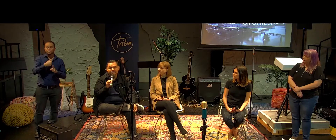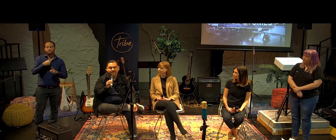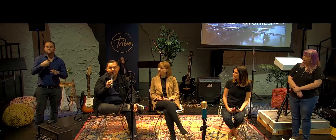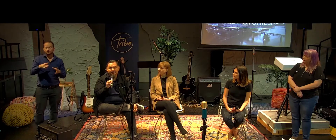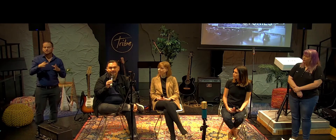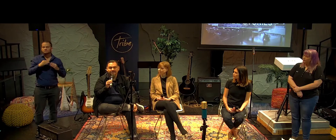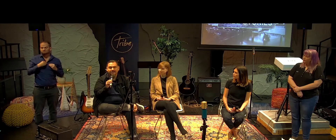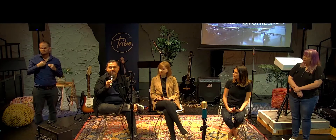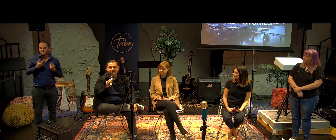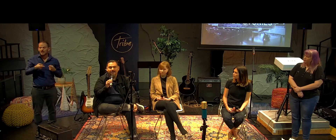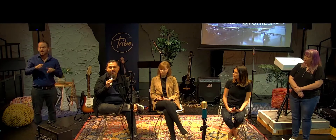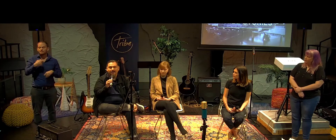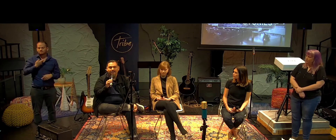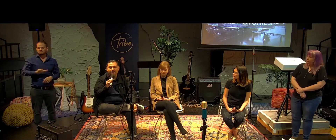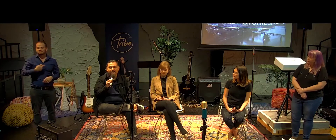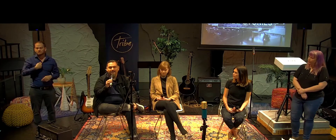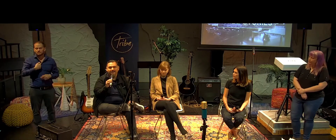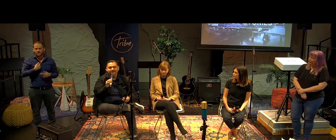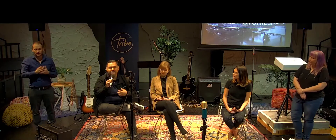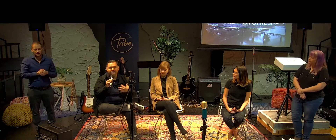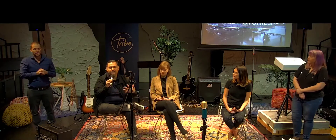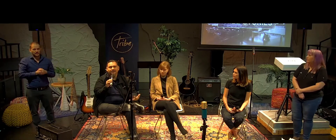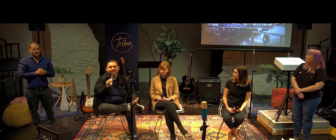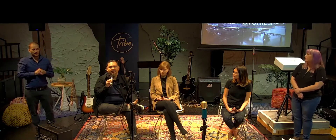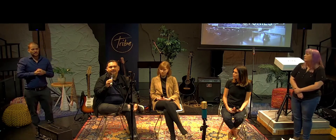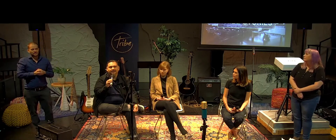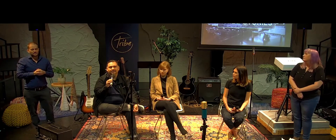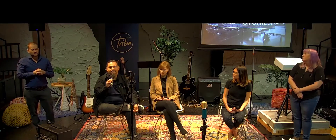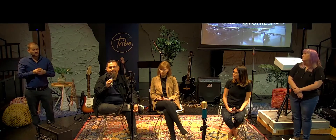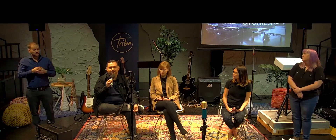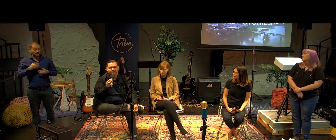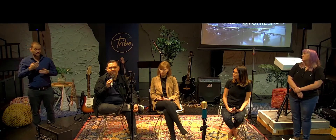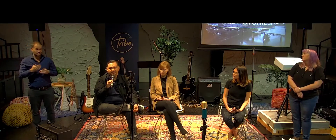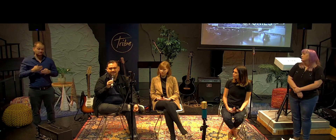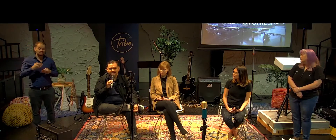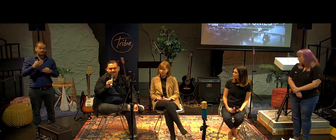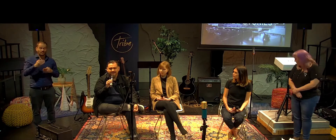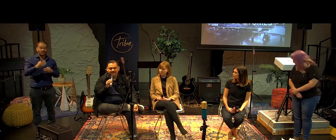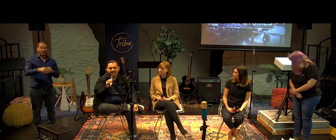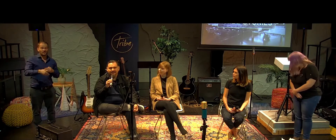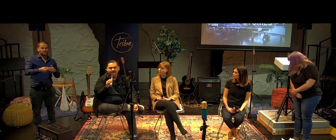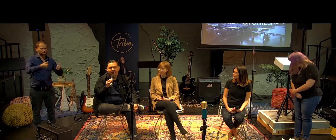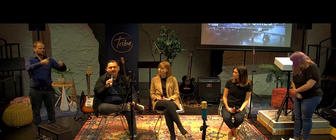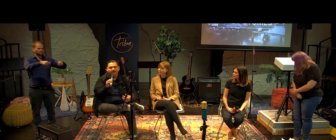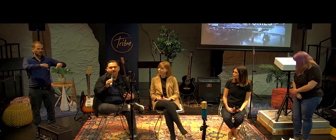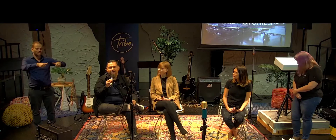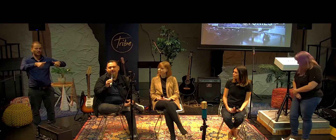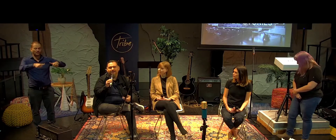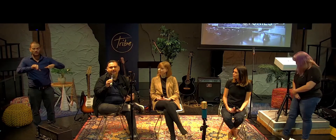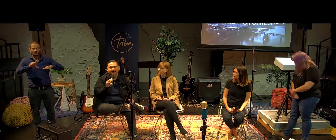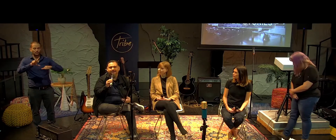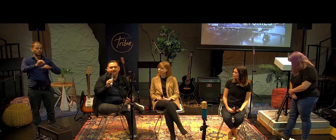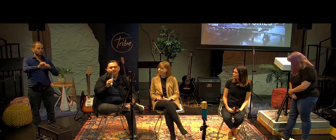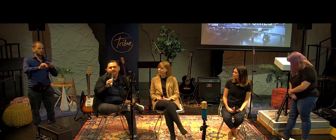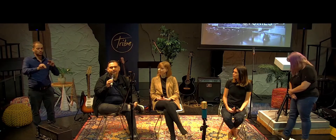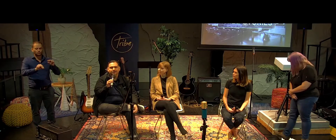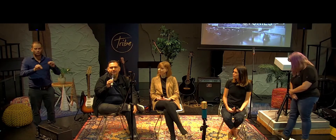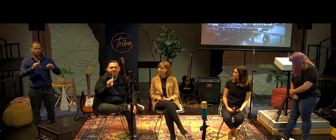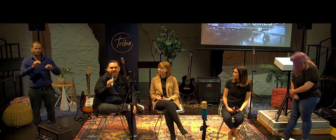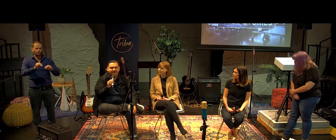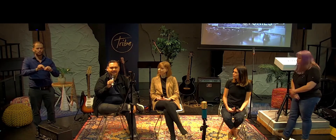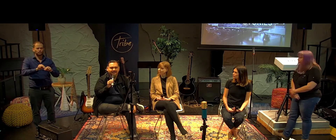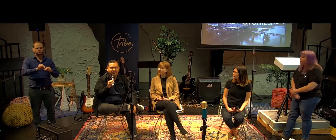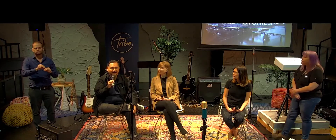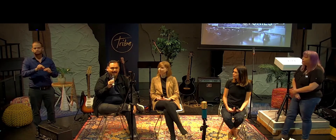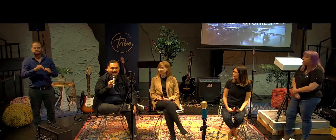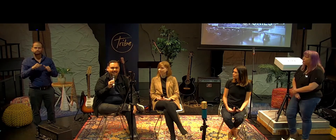abuse in that marriage. And then subsequent rejections and ongoing reinforcements of